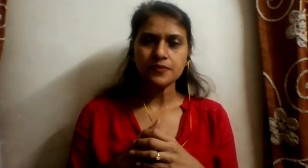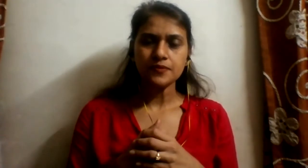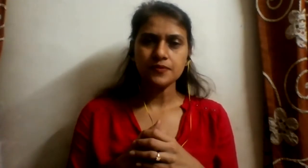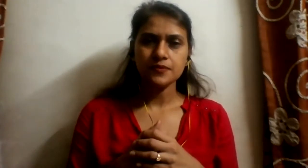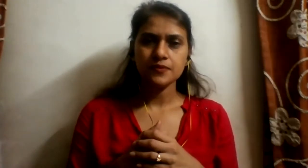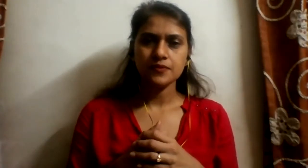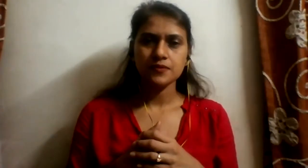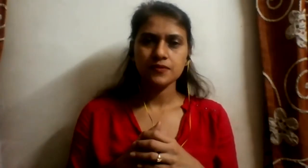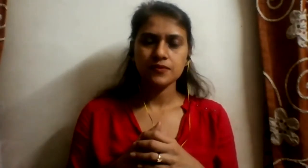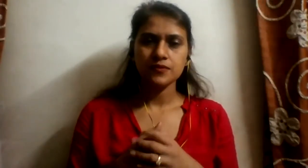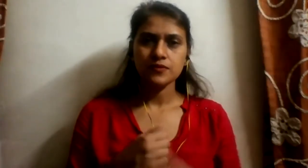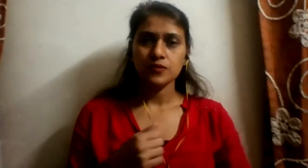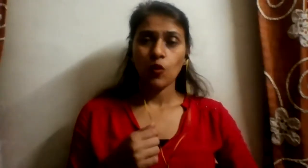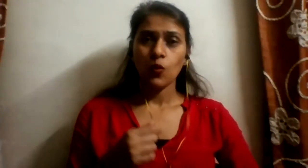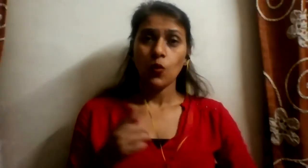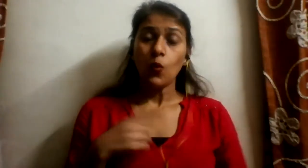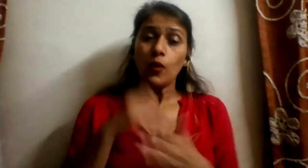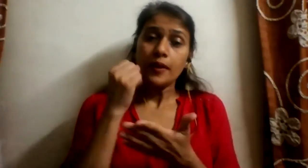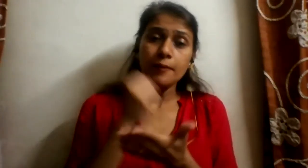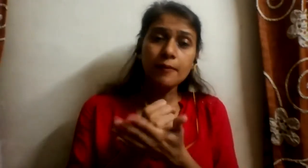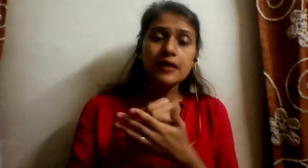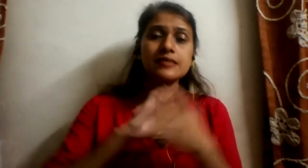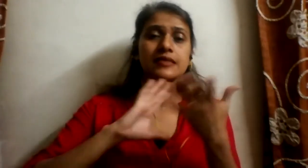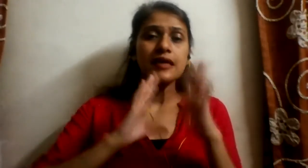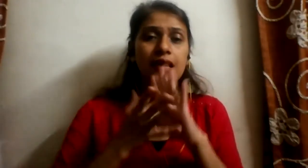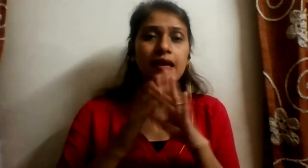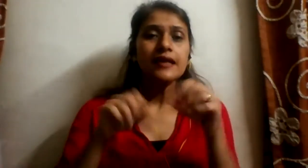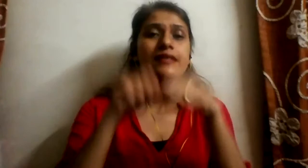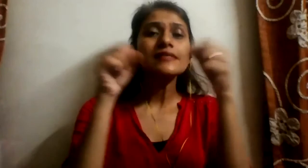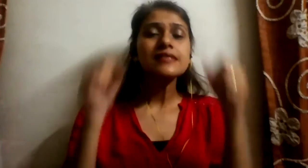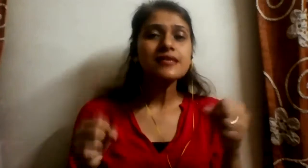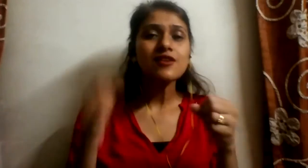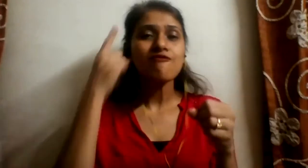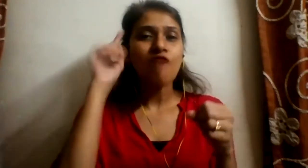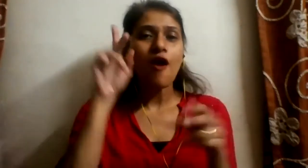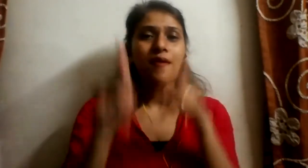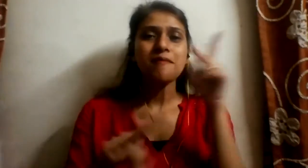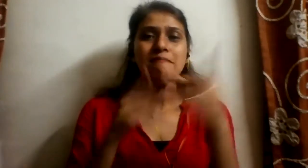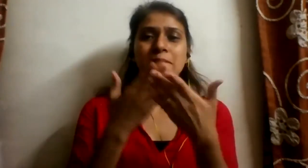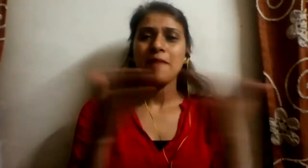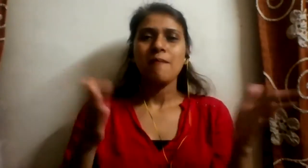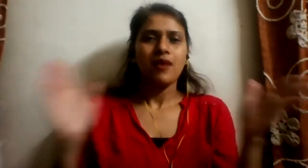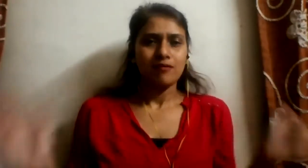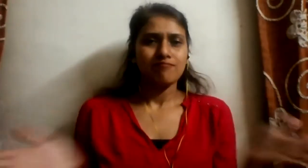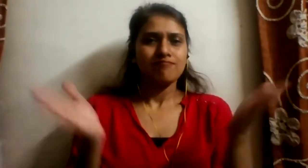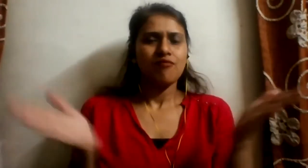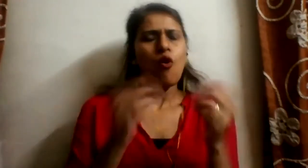we need to create systems so that people are encouraged, all disabilities, to take up law as a